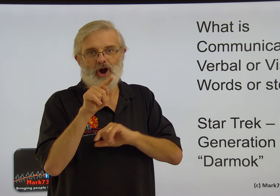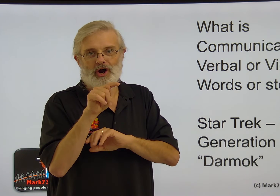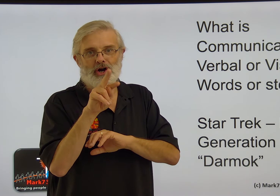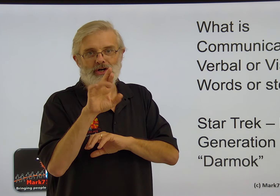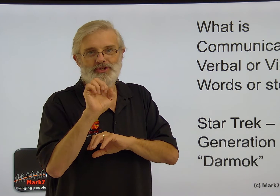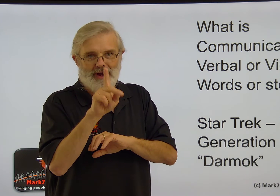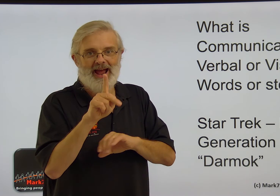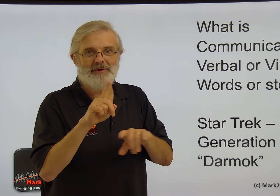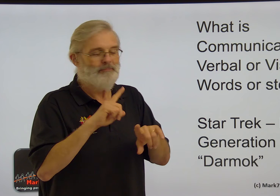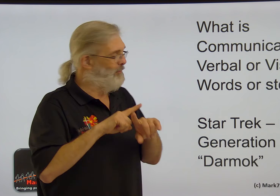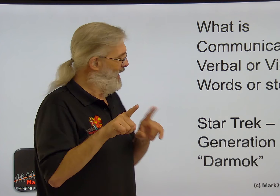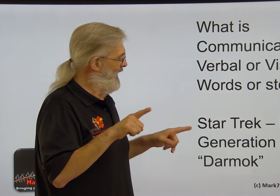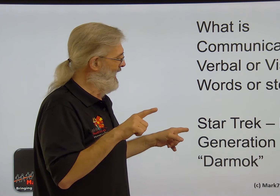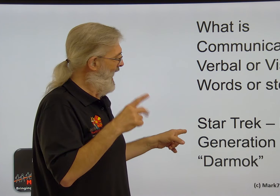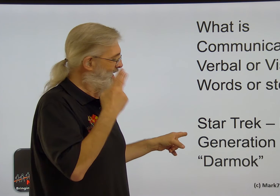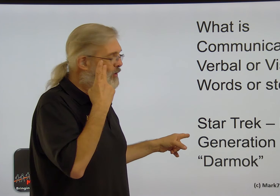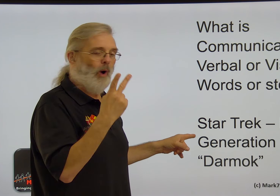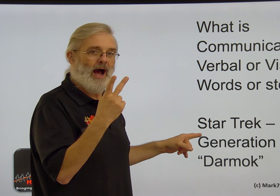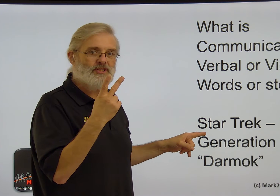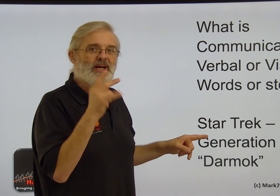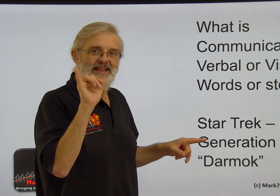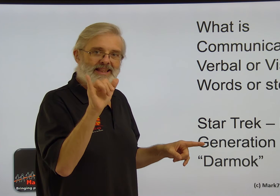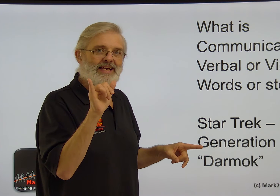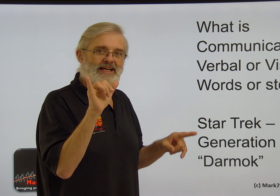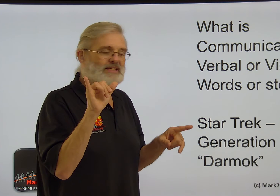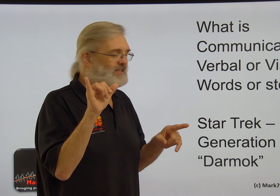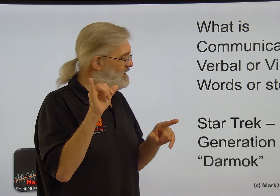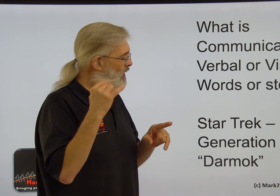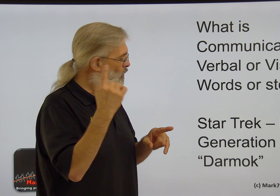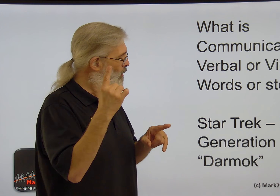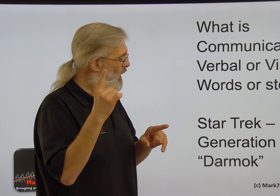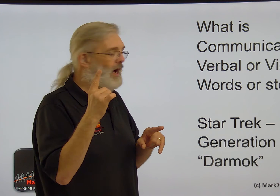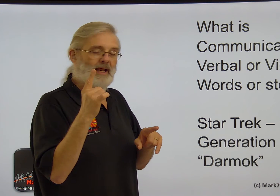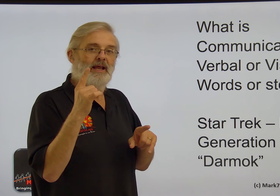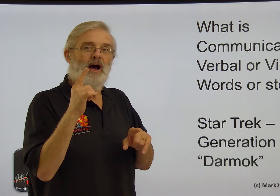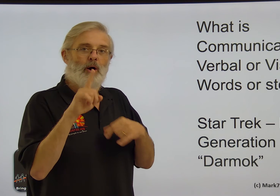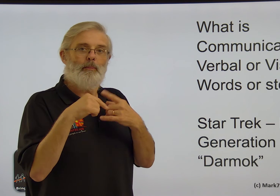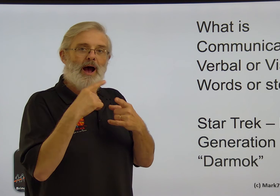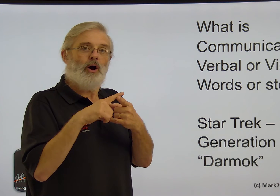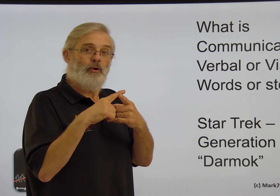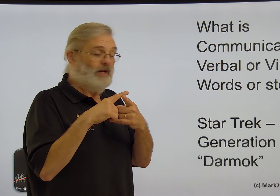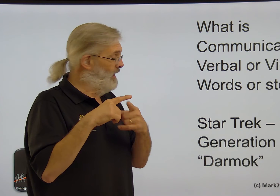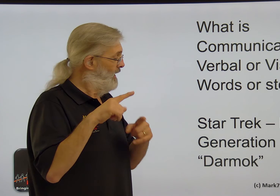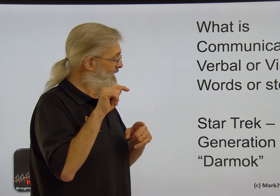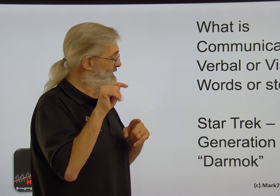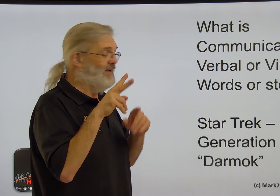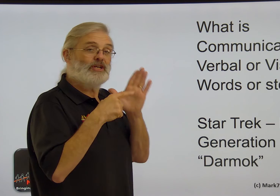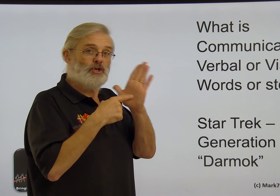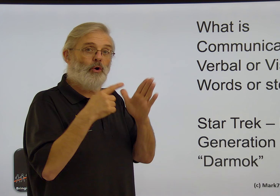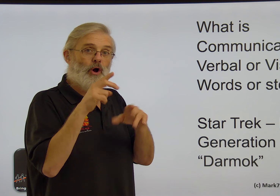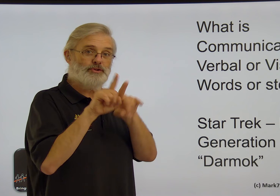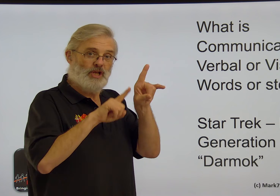Star Trek, but I did watch this one about the TV show called